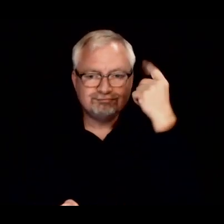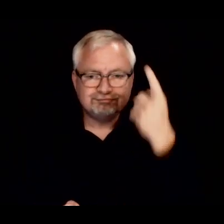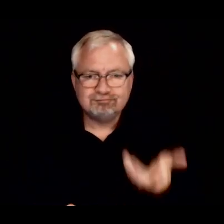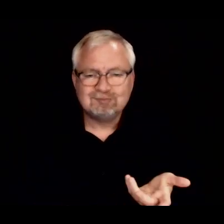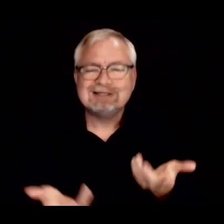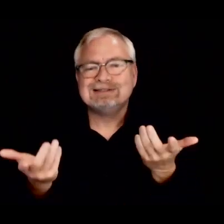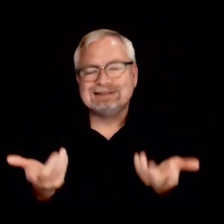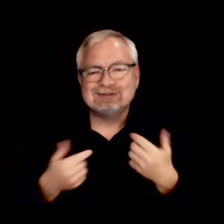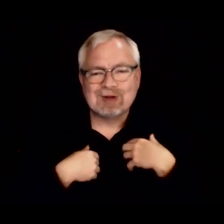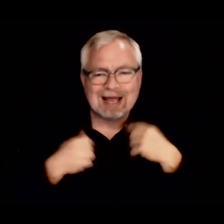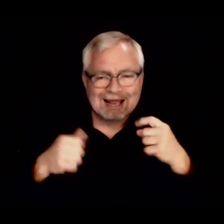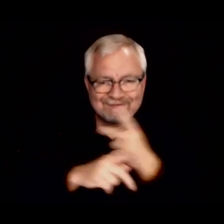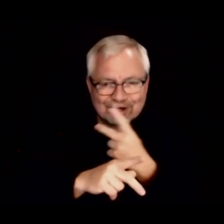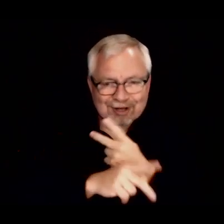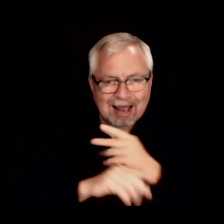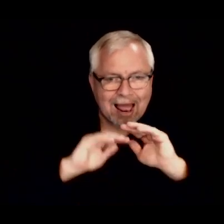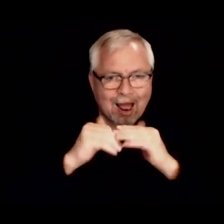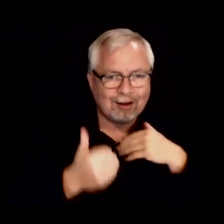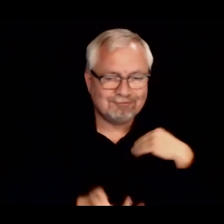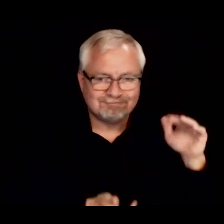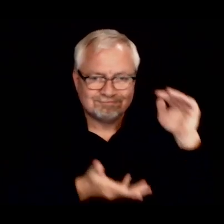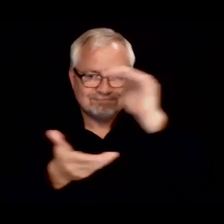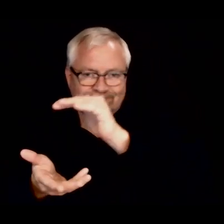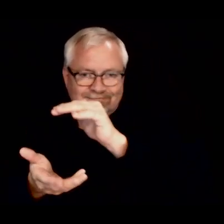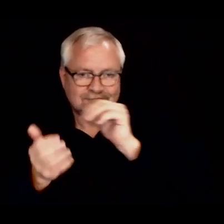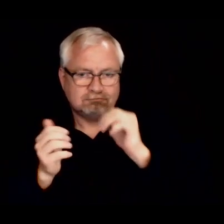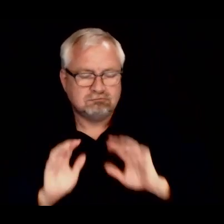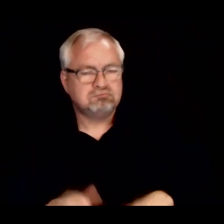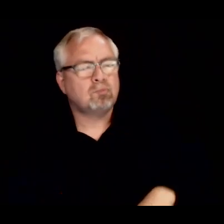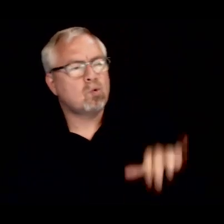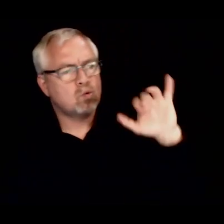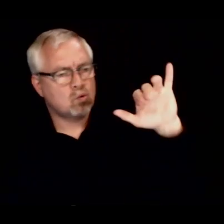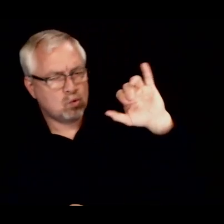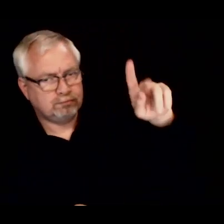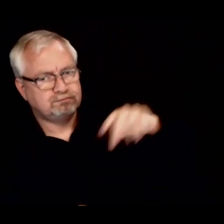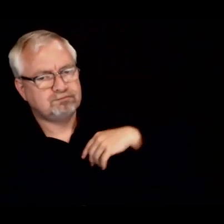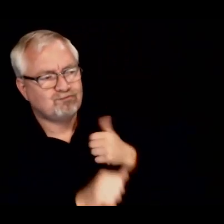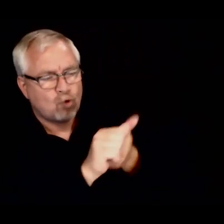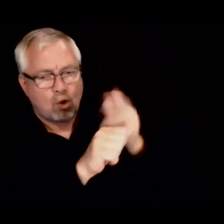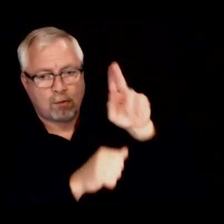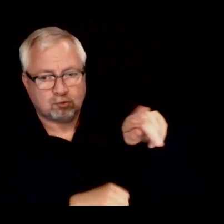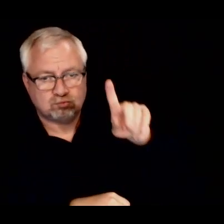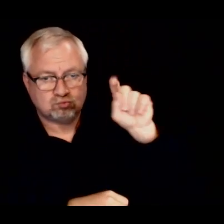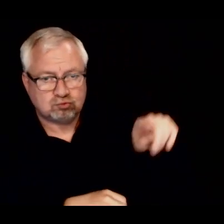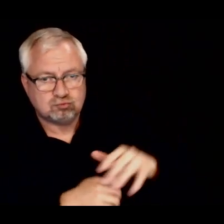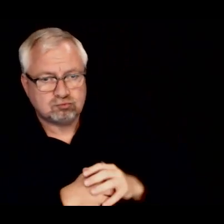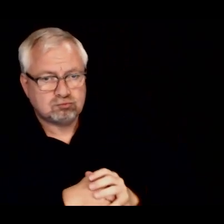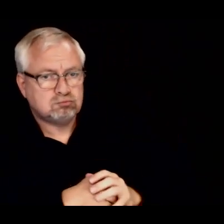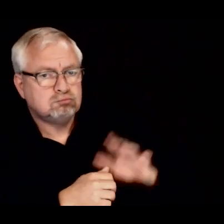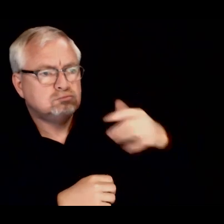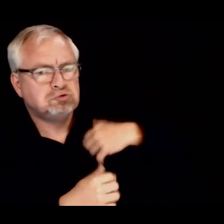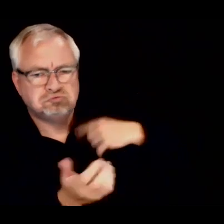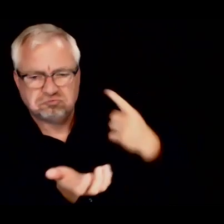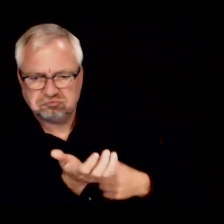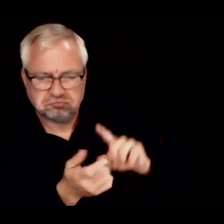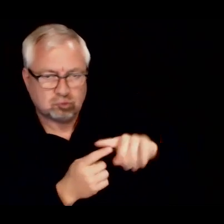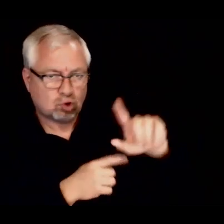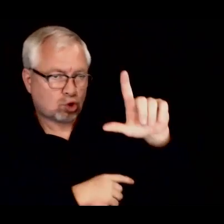And just to follow up on specifically the inspections of assisted living facilities, are you saying that you are looking into making those